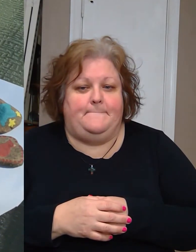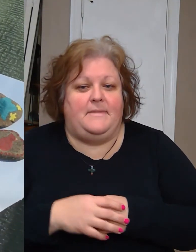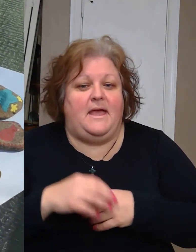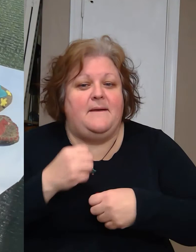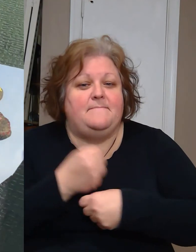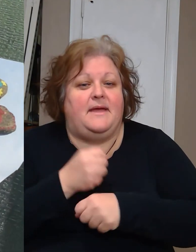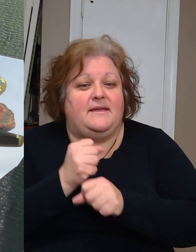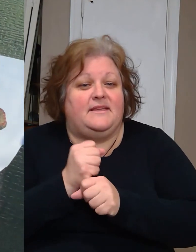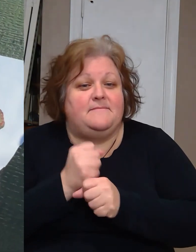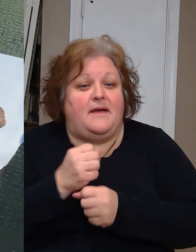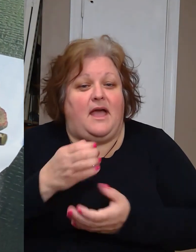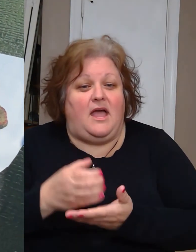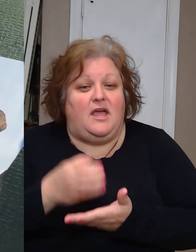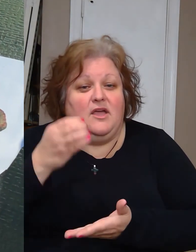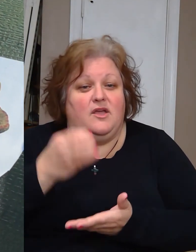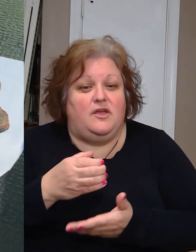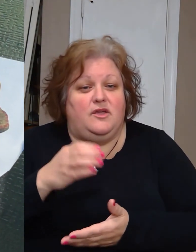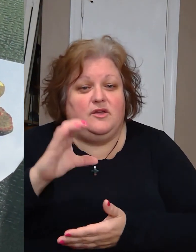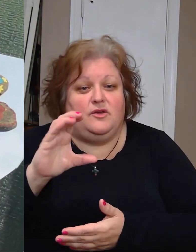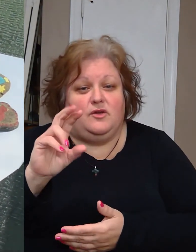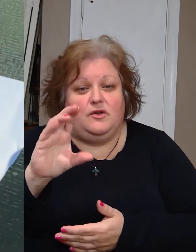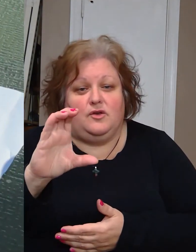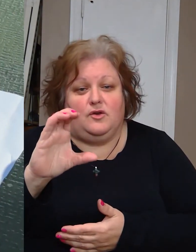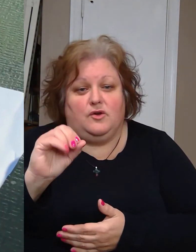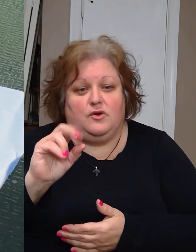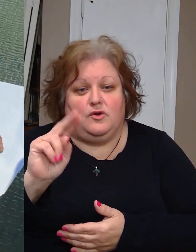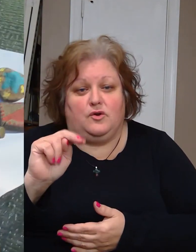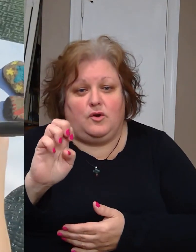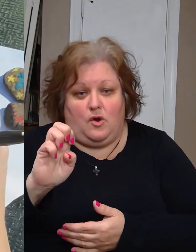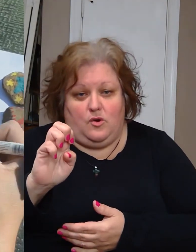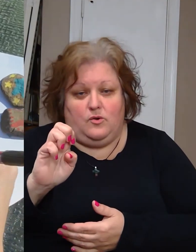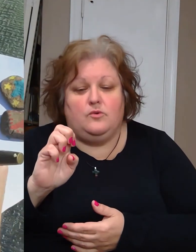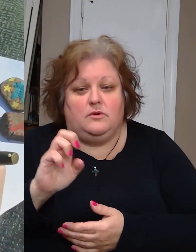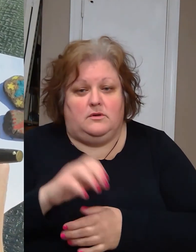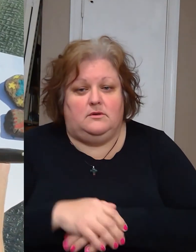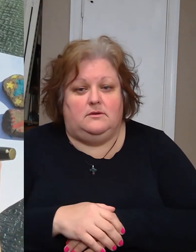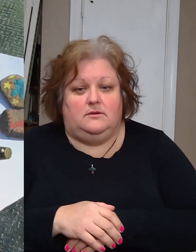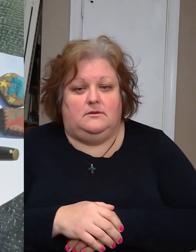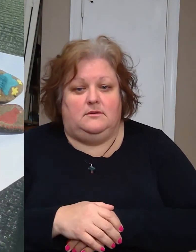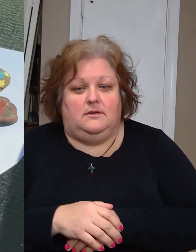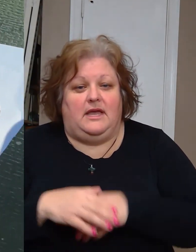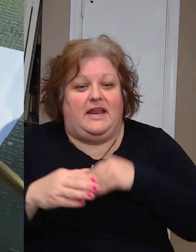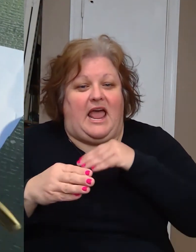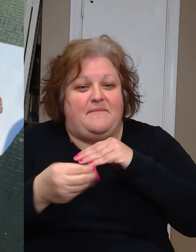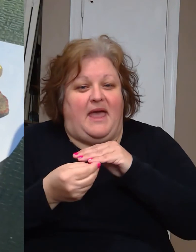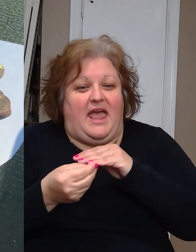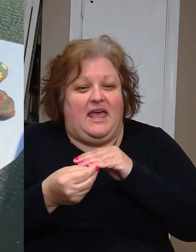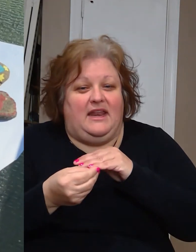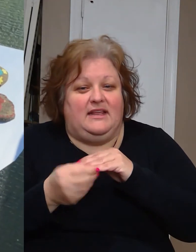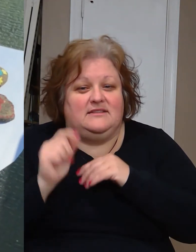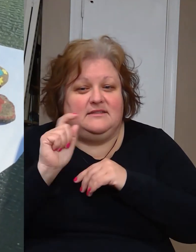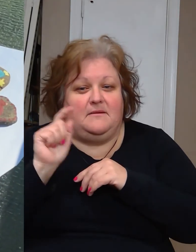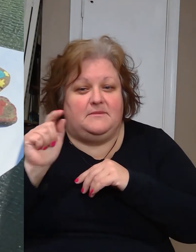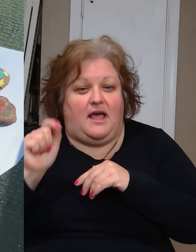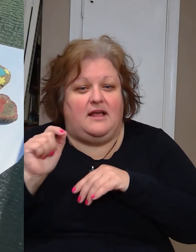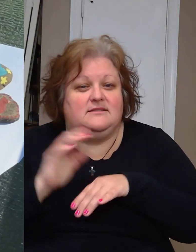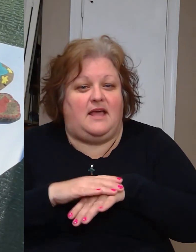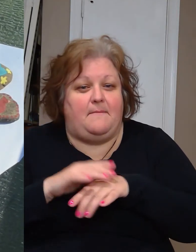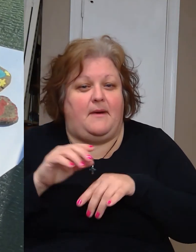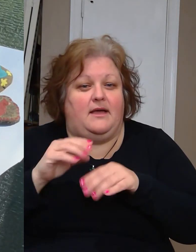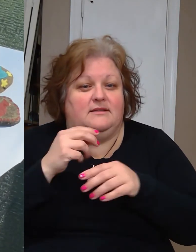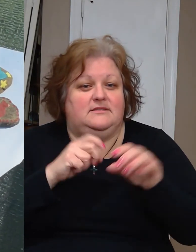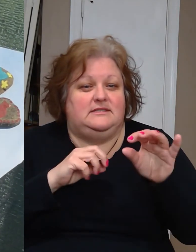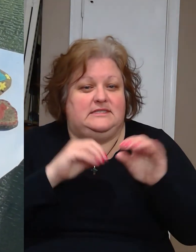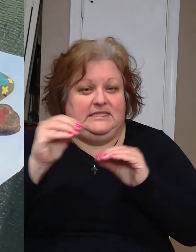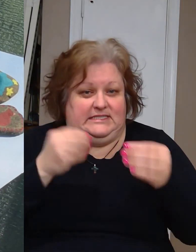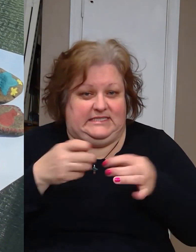making my waffle cone. Then I use some more gold to add onto my circular design. These are